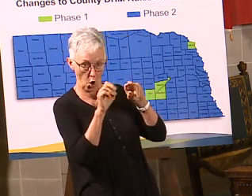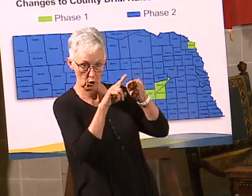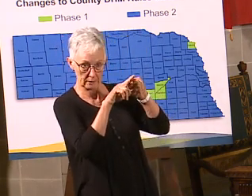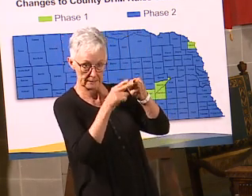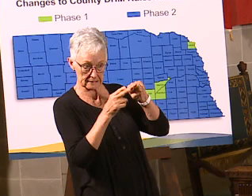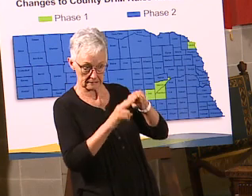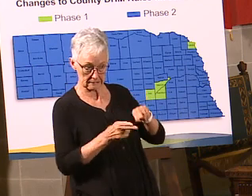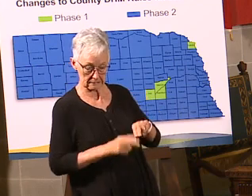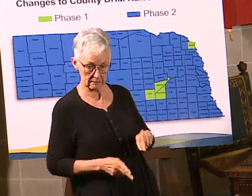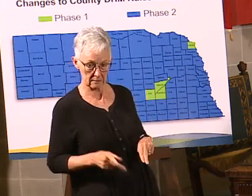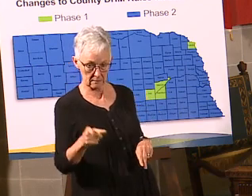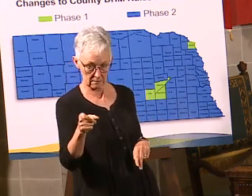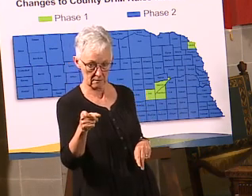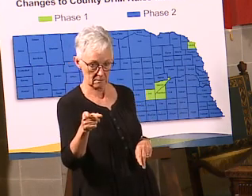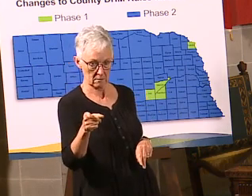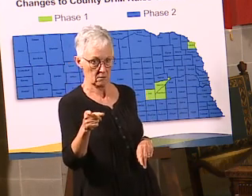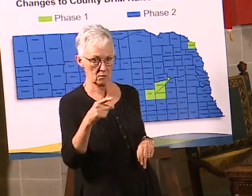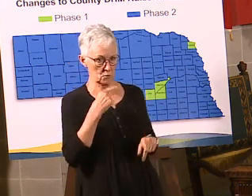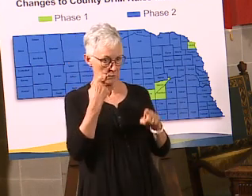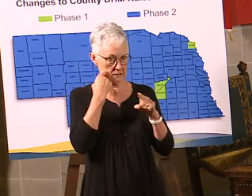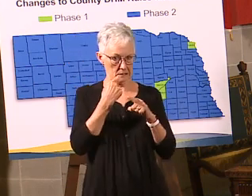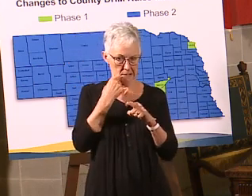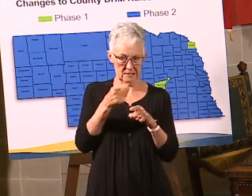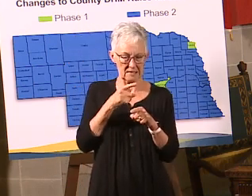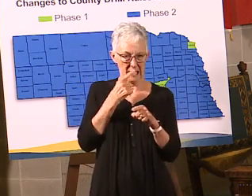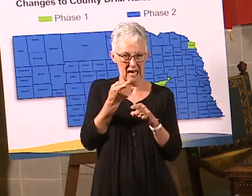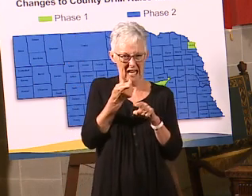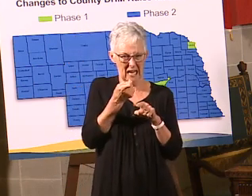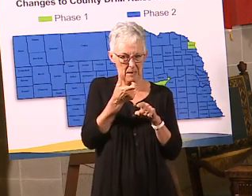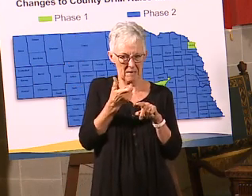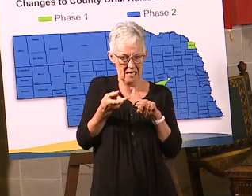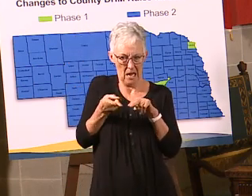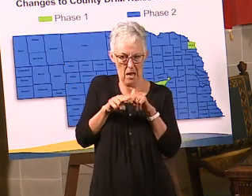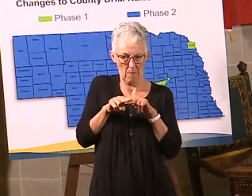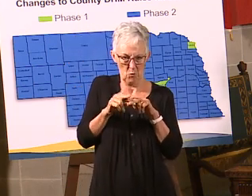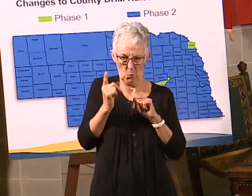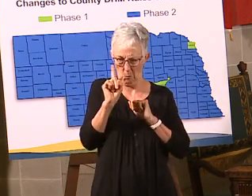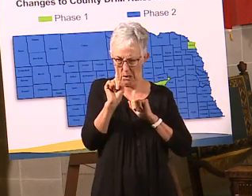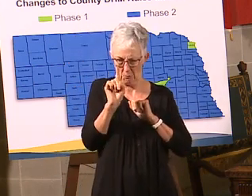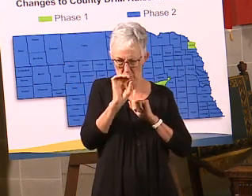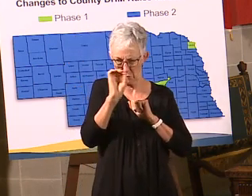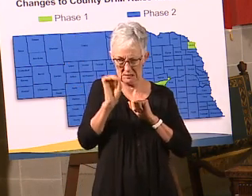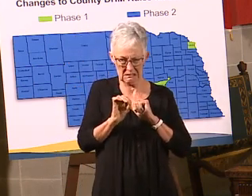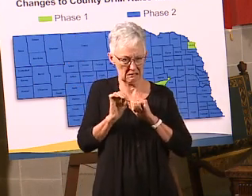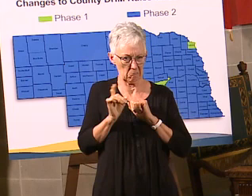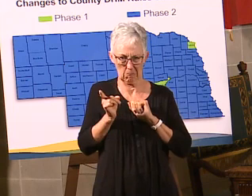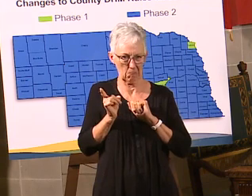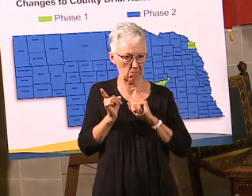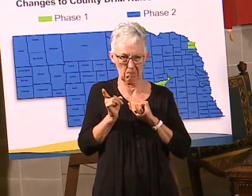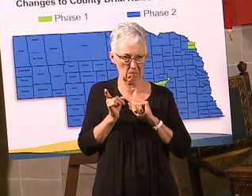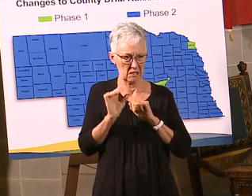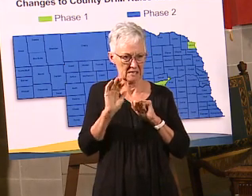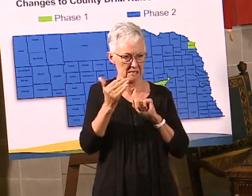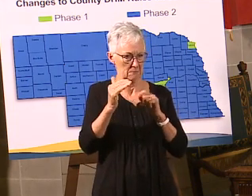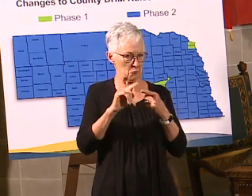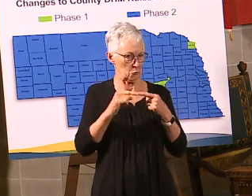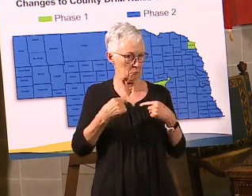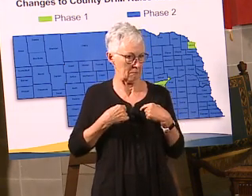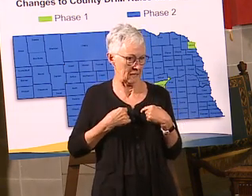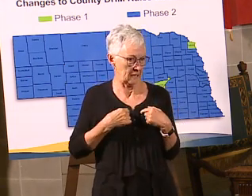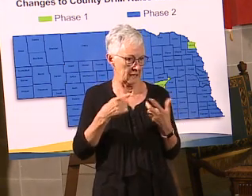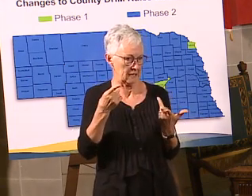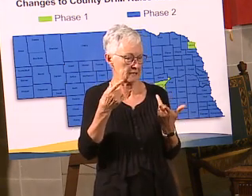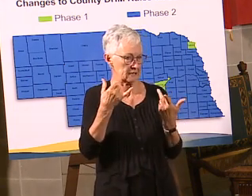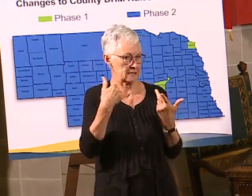Dr. Antone indicated, it's actually gone up over the course of this last week. Now, it's only gone up 1%, but that would seem to indicate, at least in the short term, it's been